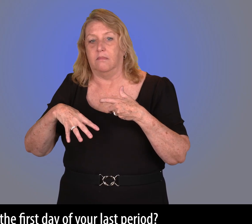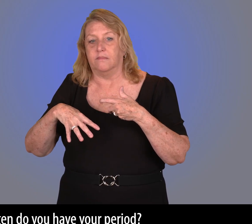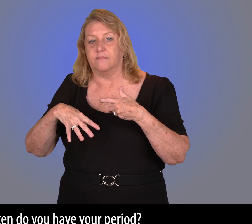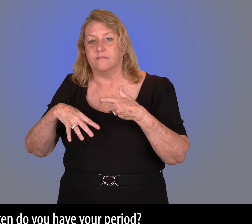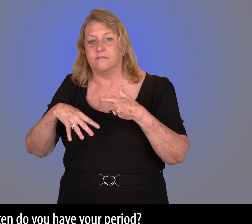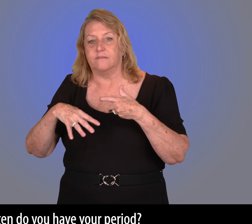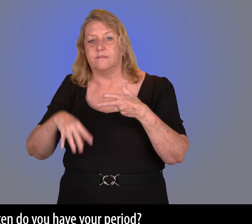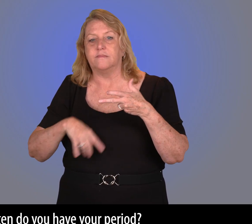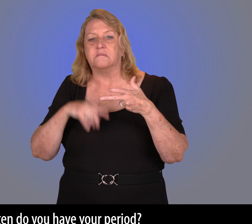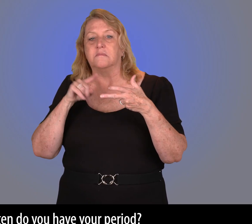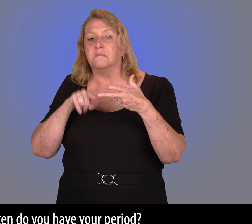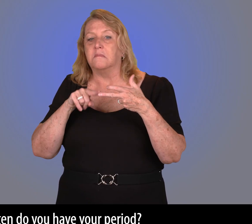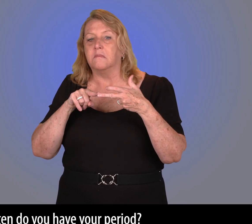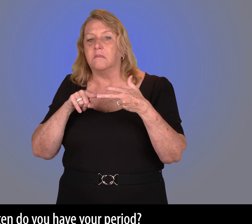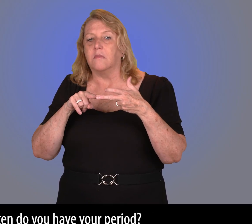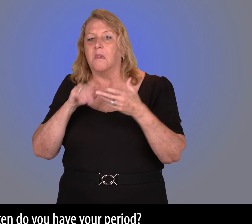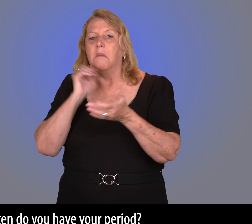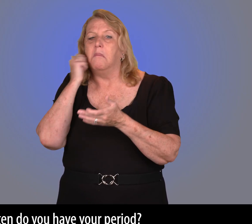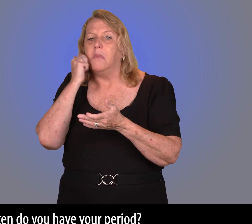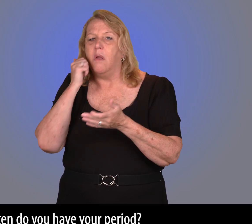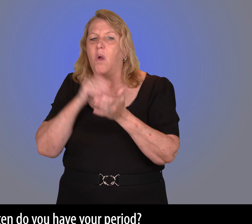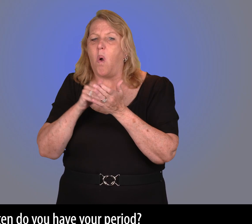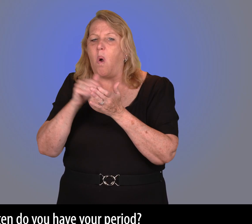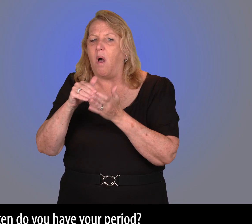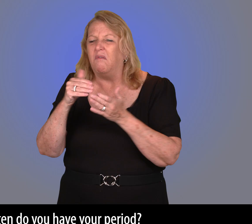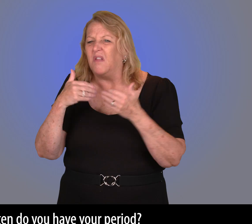How often do you have your period?